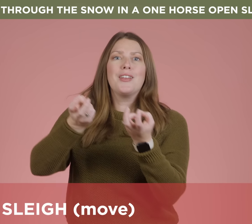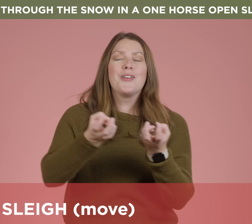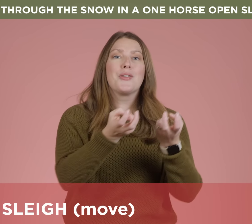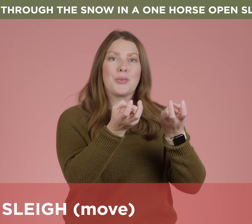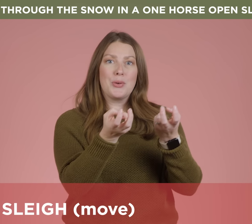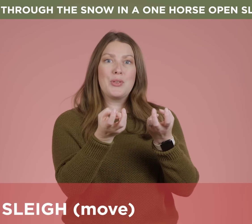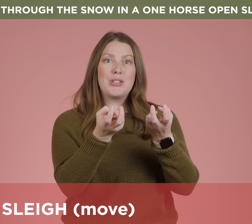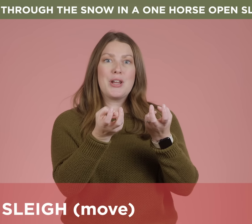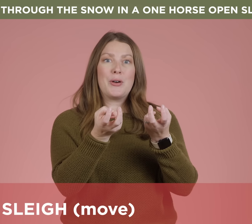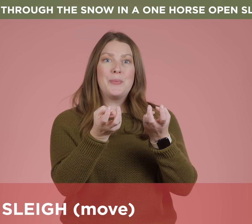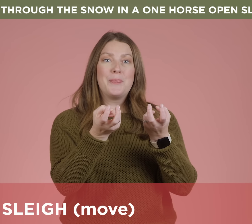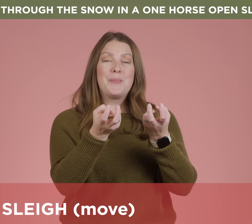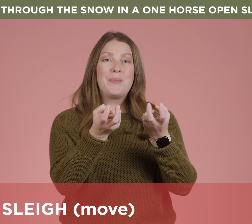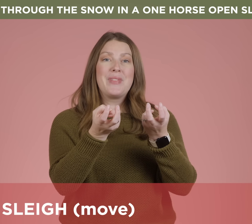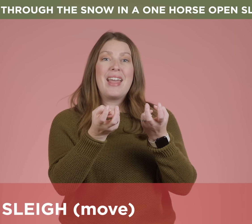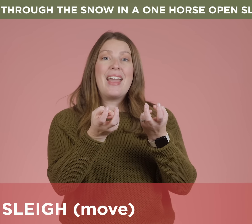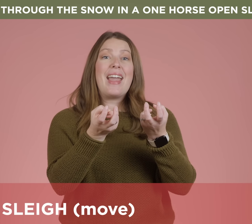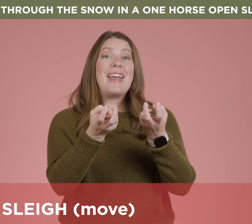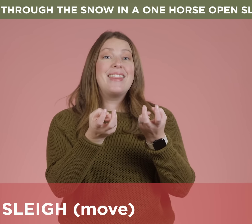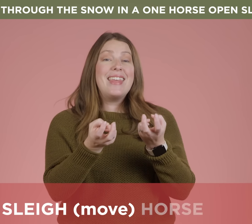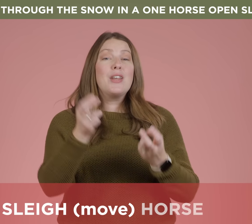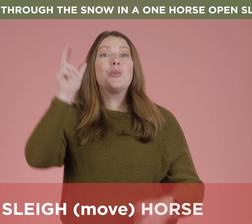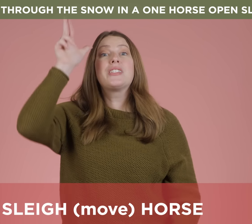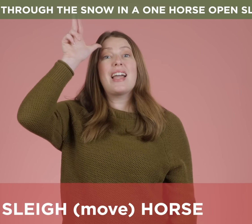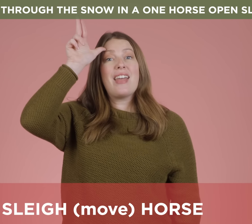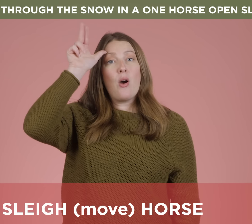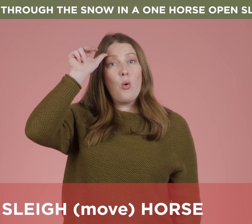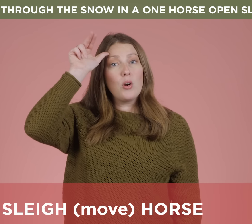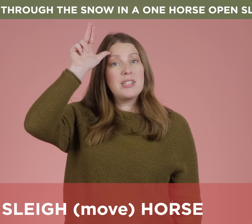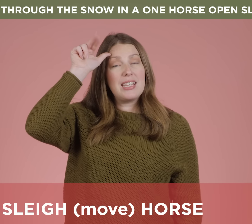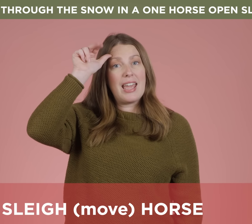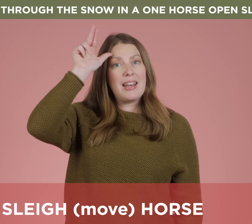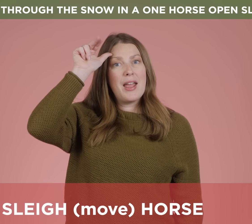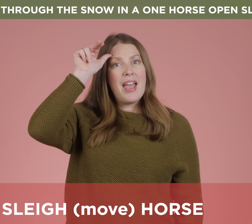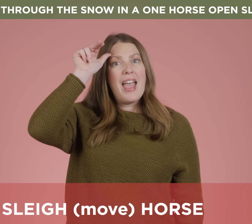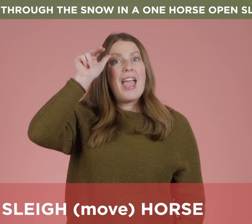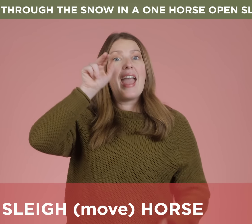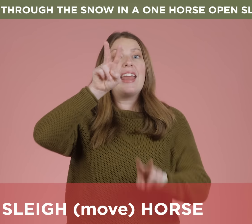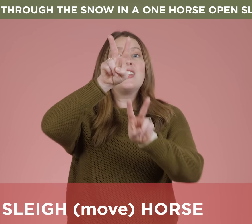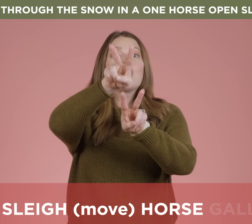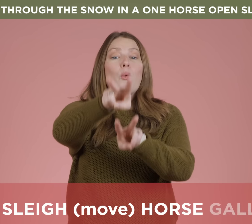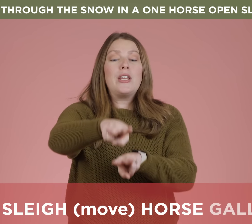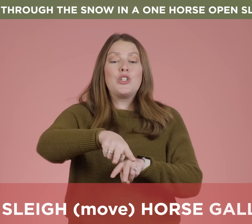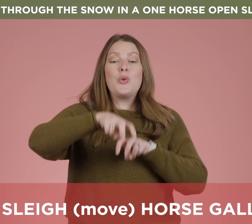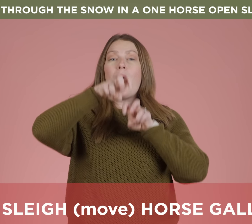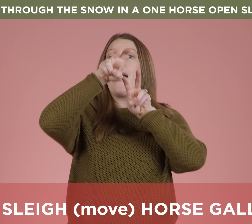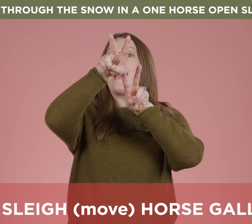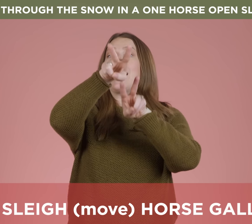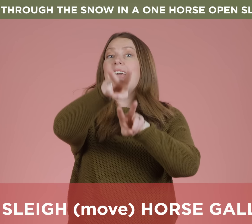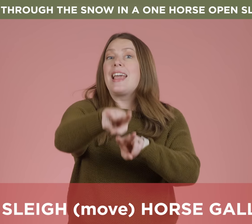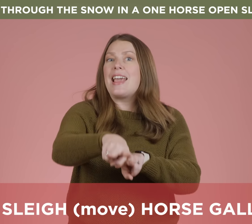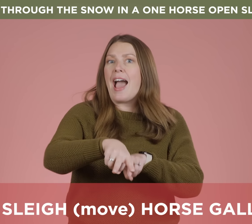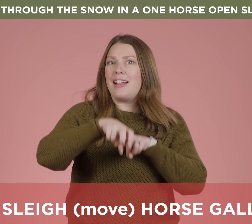it through the snow, and then we'll sign that horse again, and it's going to